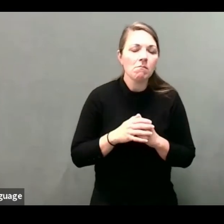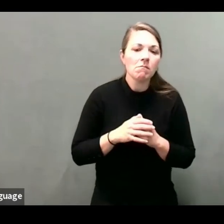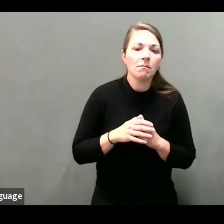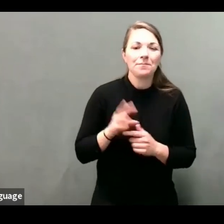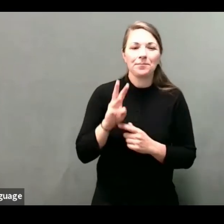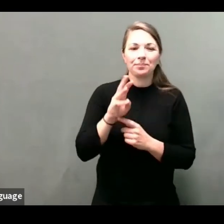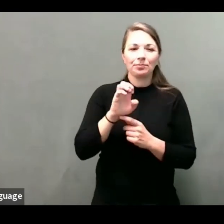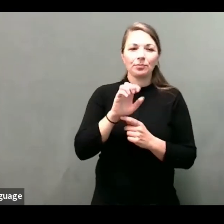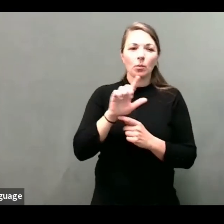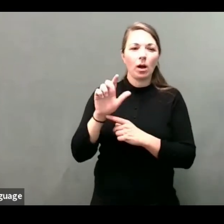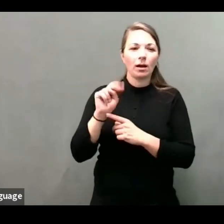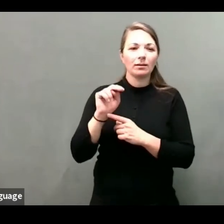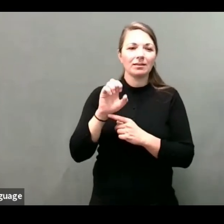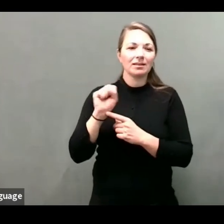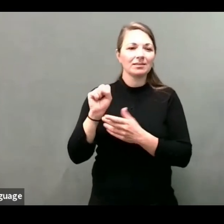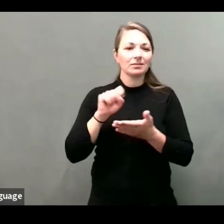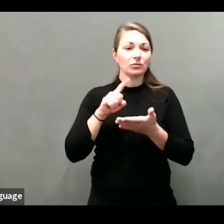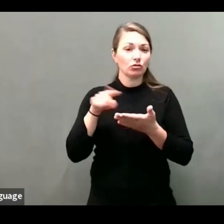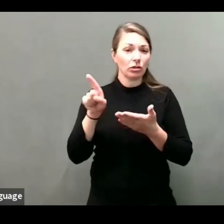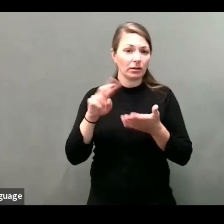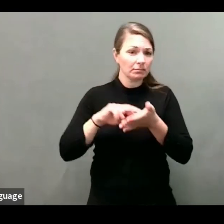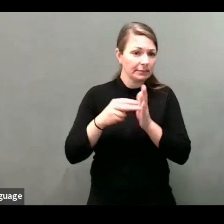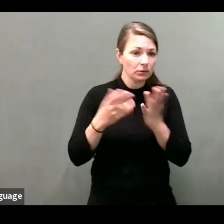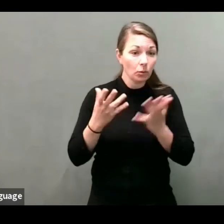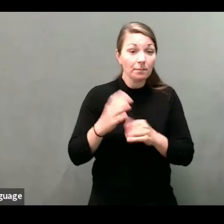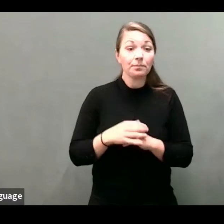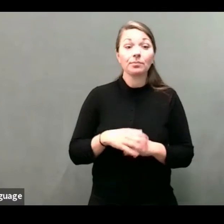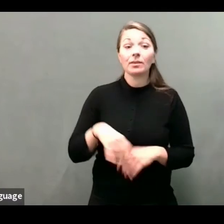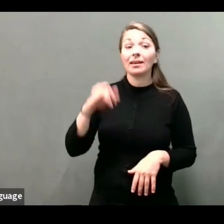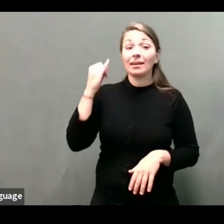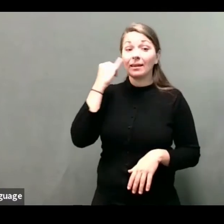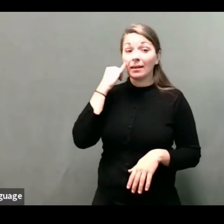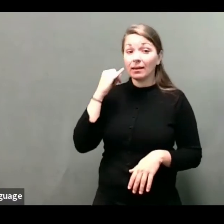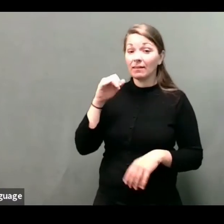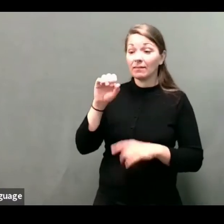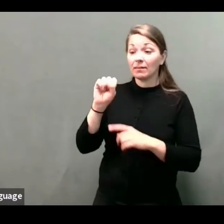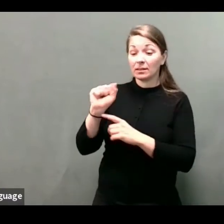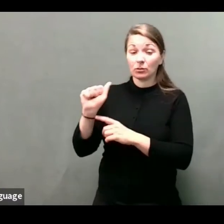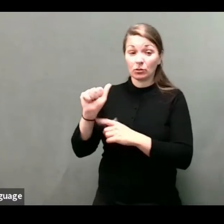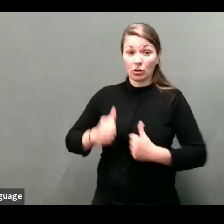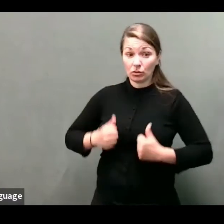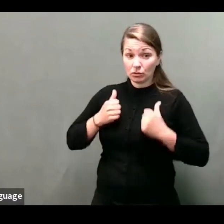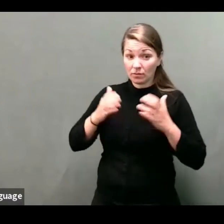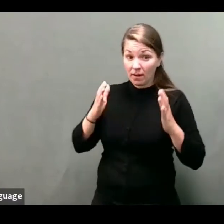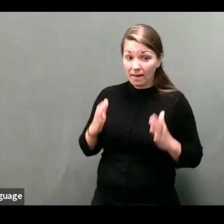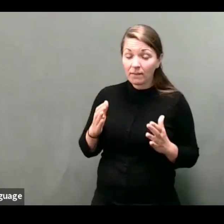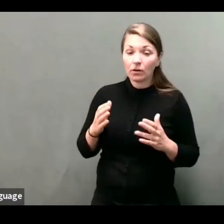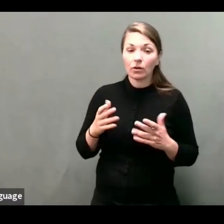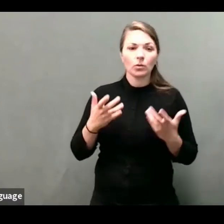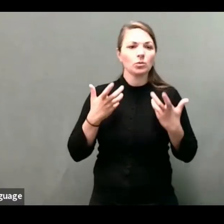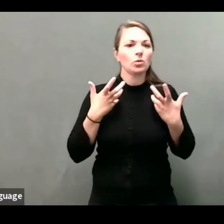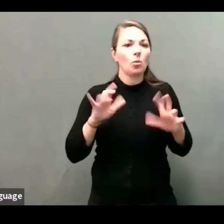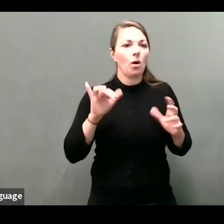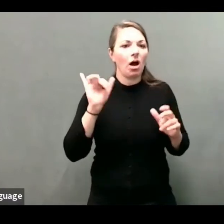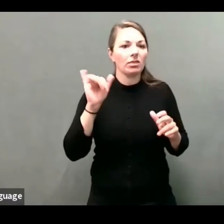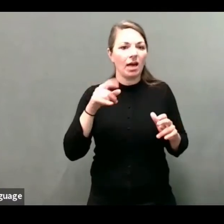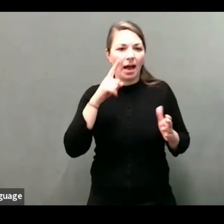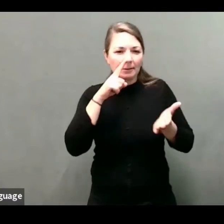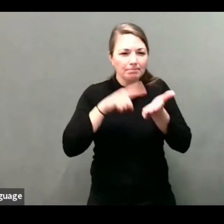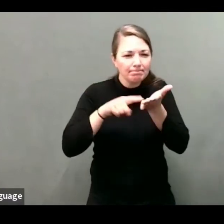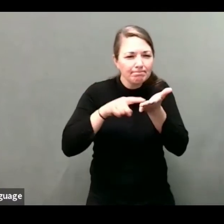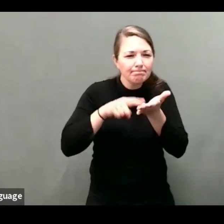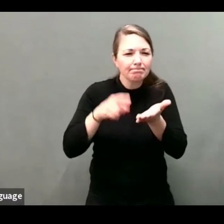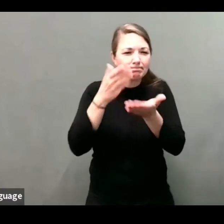What this refers to is typically if a sexual assault survivor doesn't really want like the forensic part of the